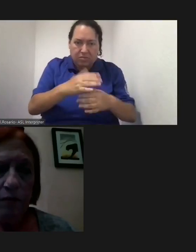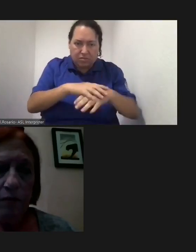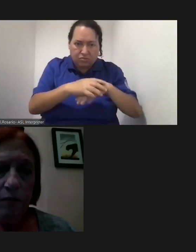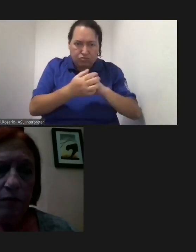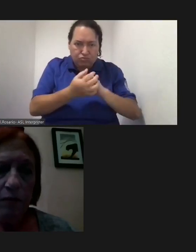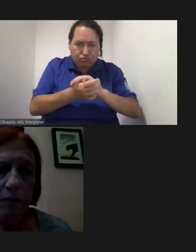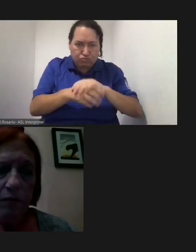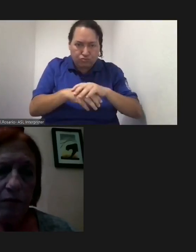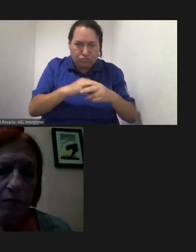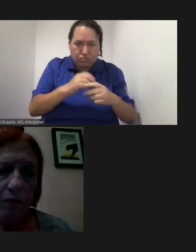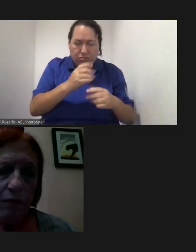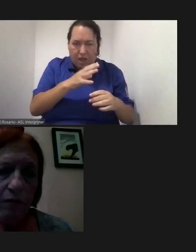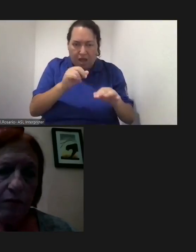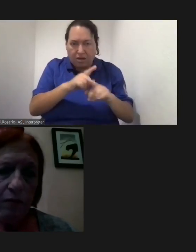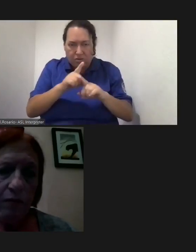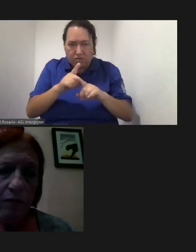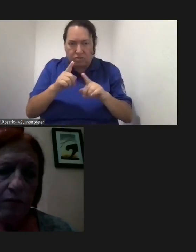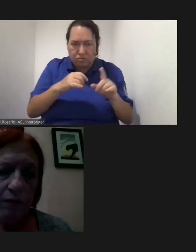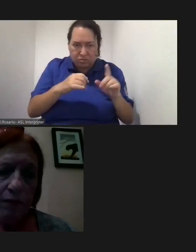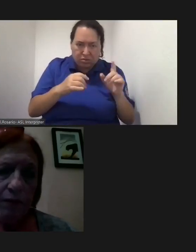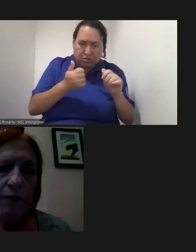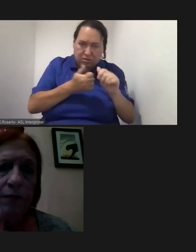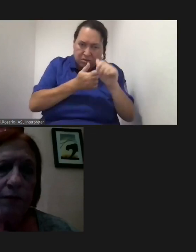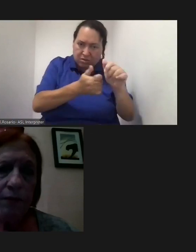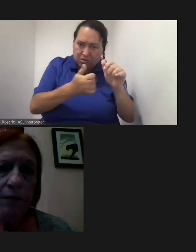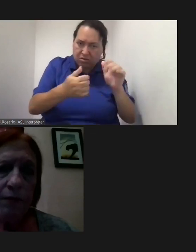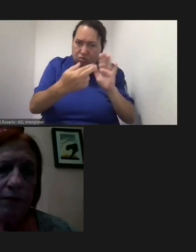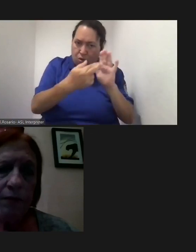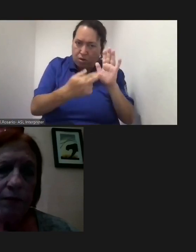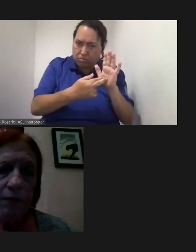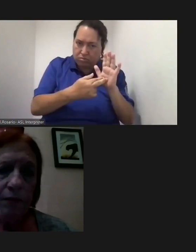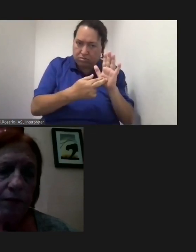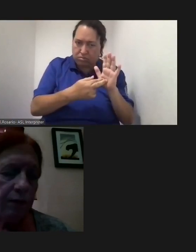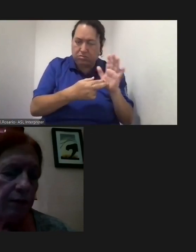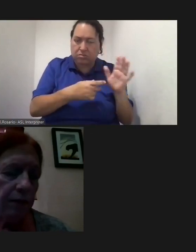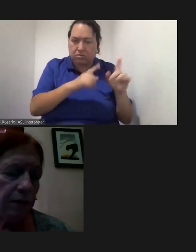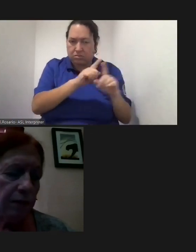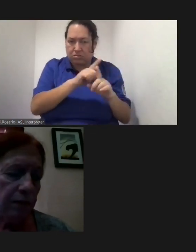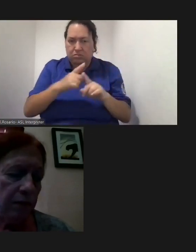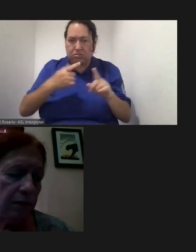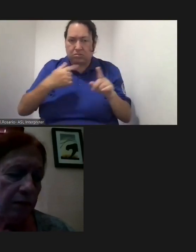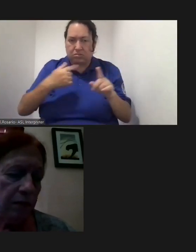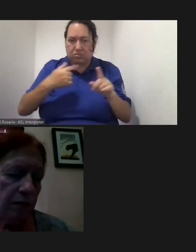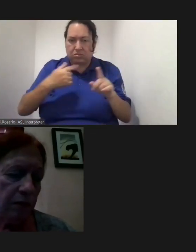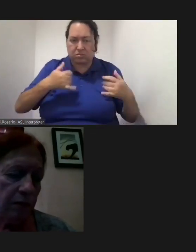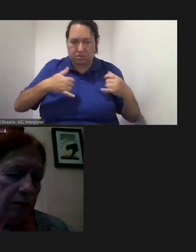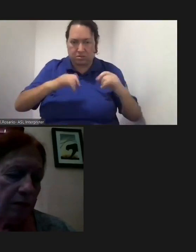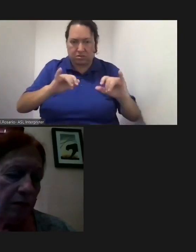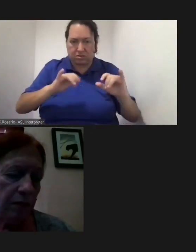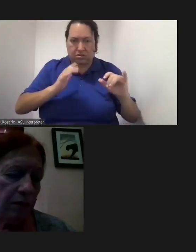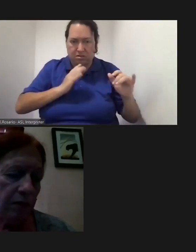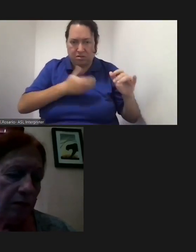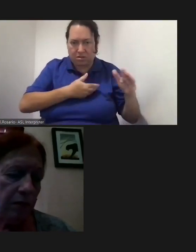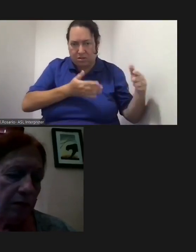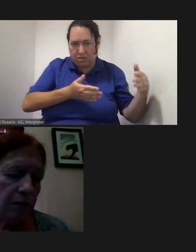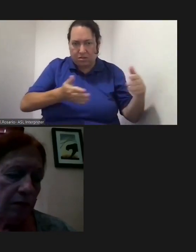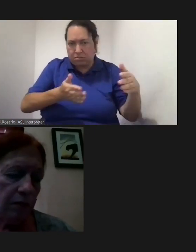complying to the mitigation efforts. We are still on our path to